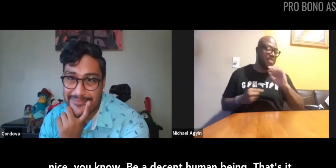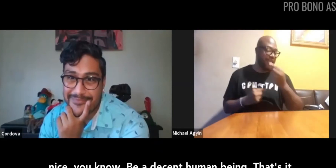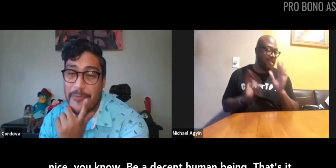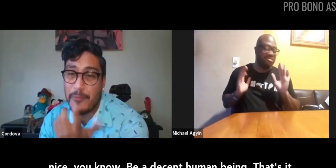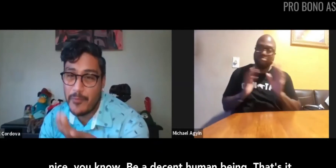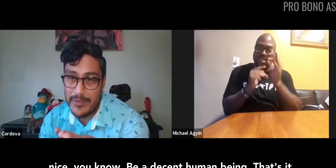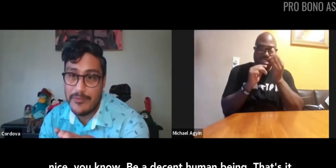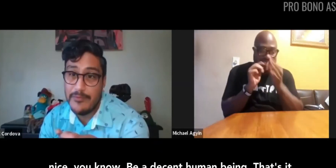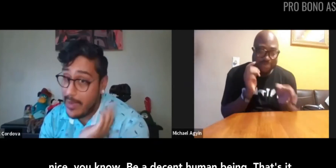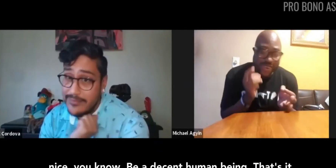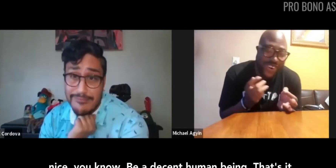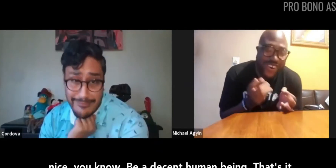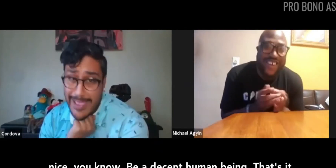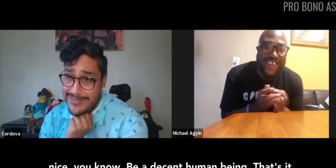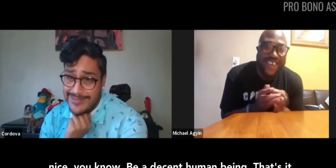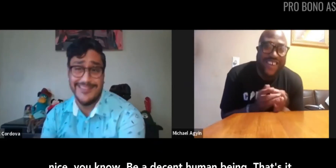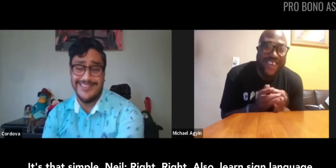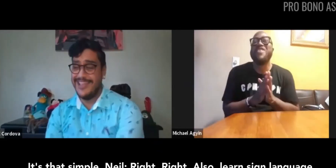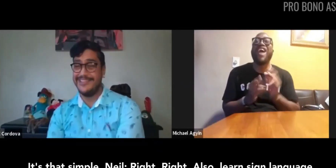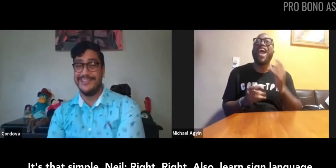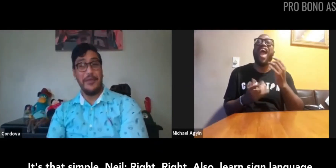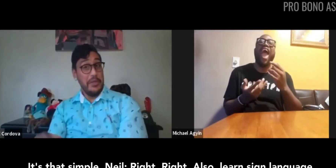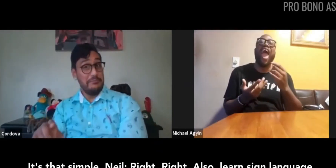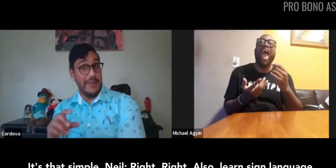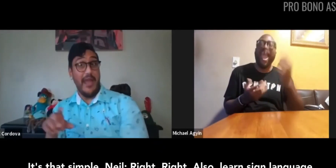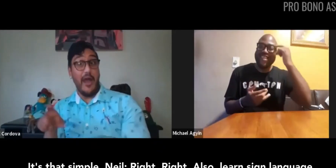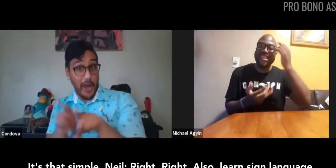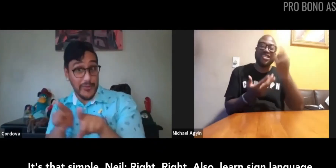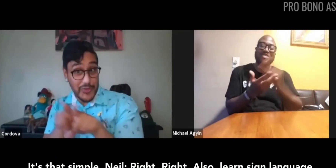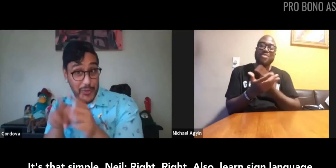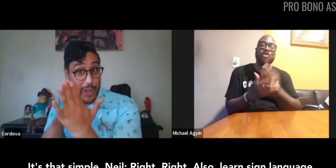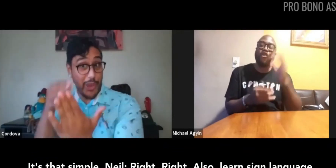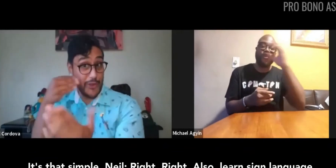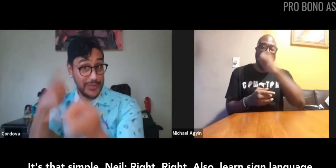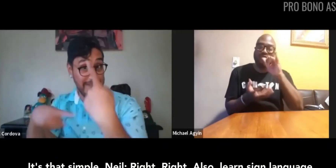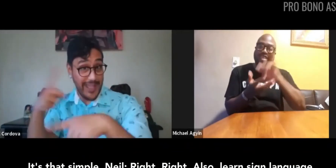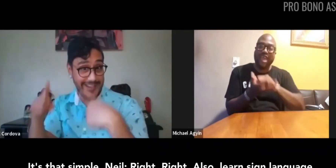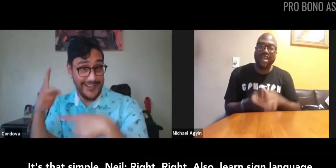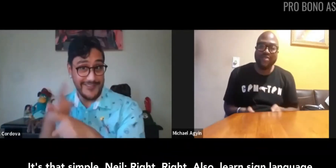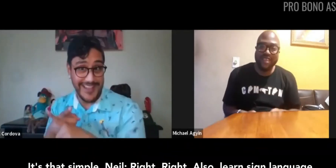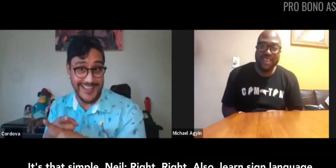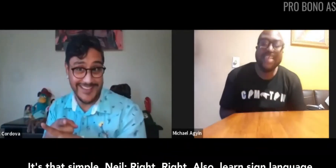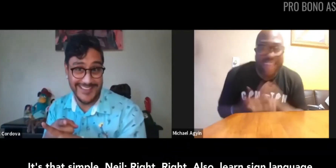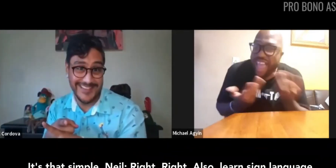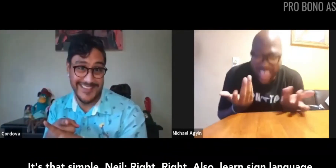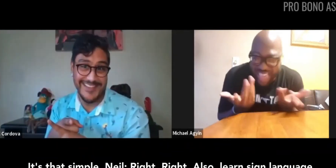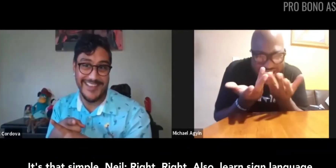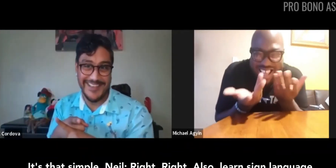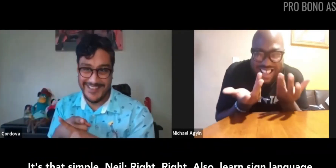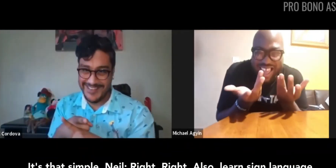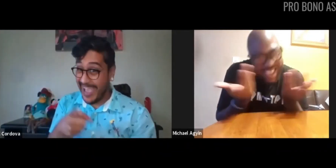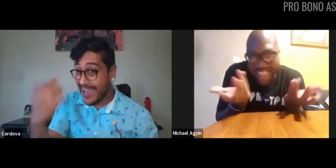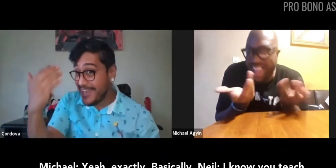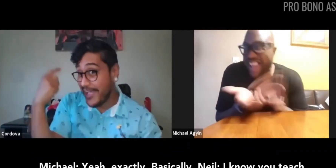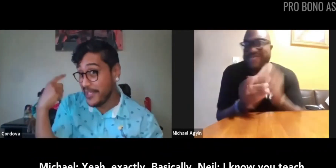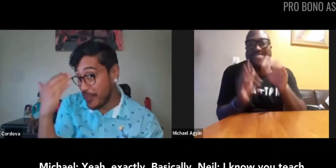Be a decent human being. That's it. It's that simple. Right. Also, learn sign